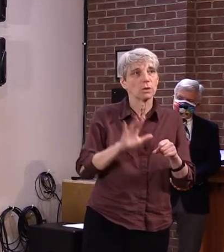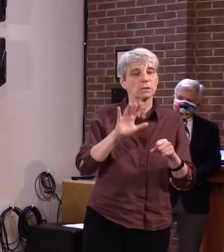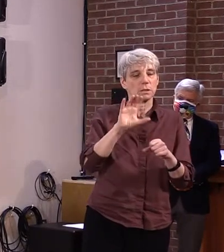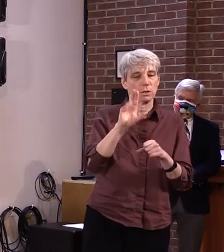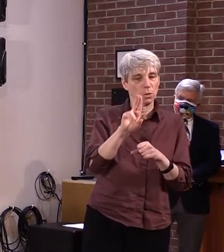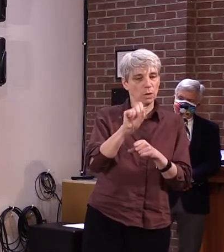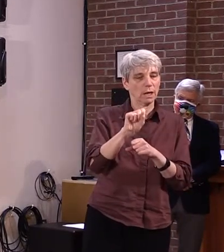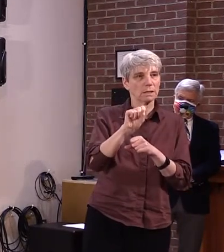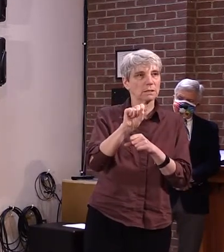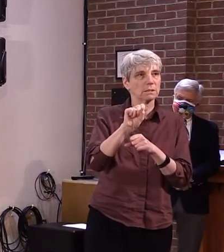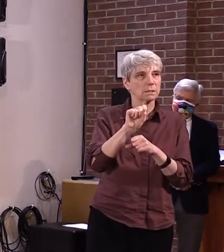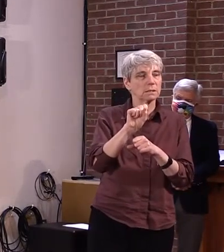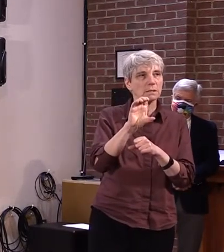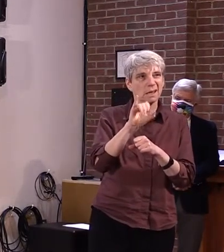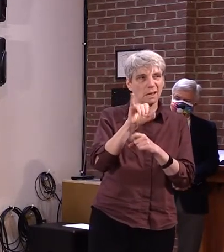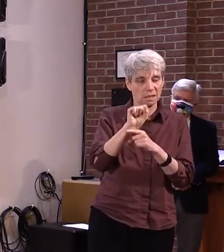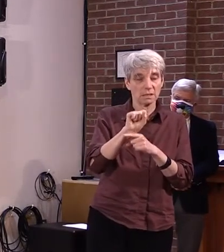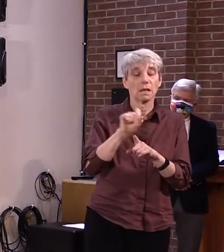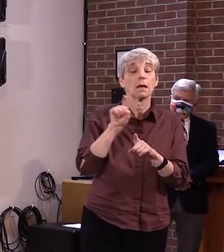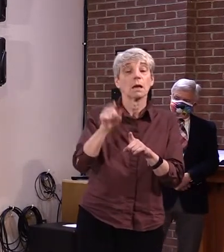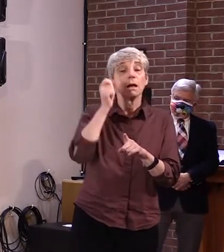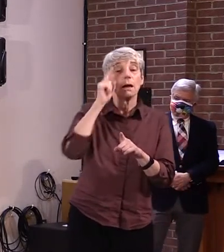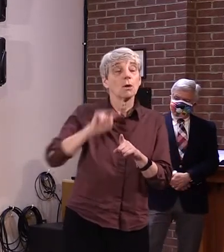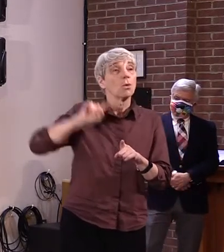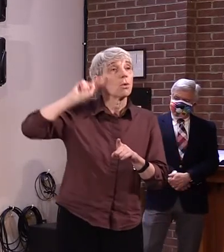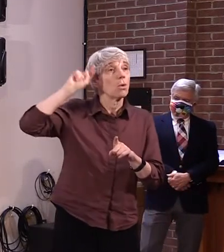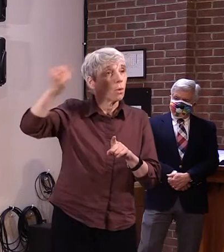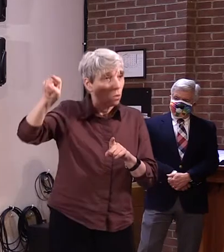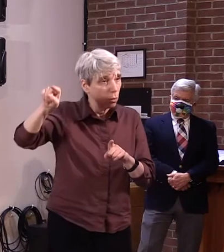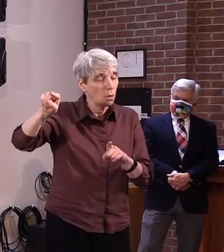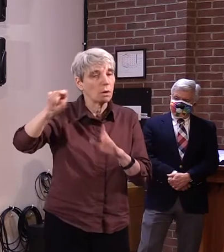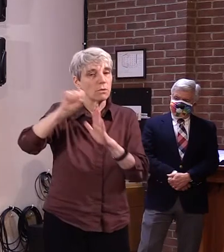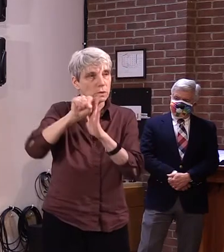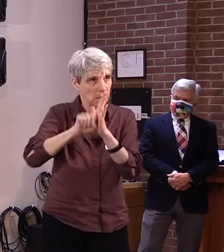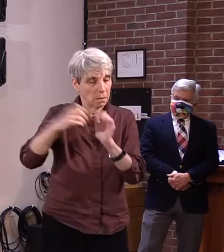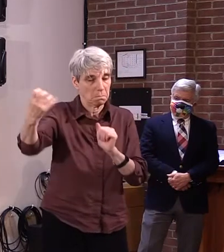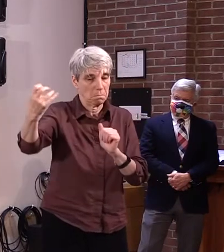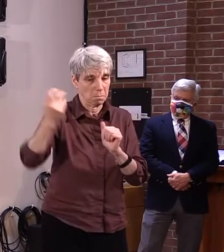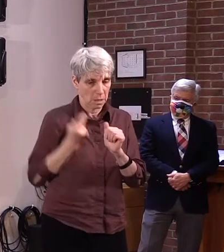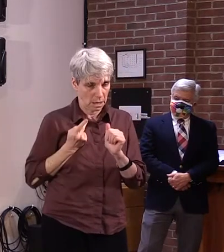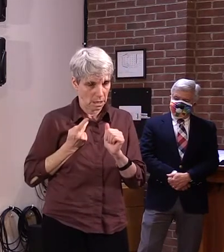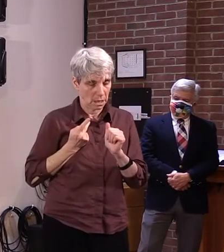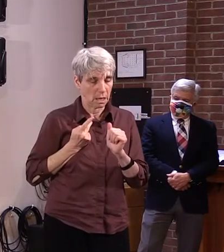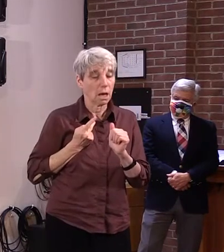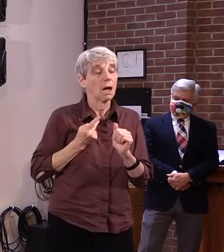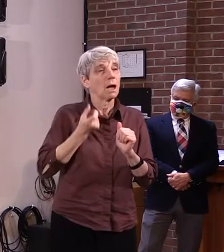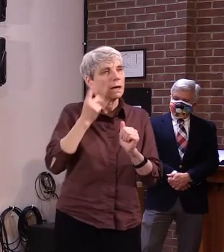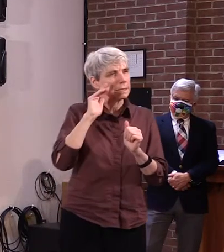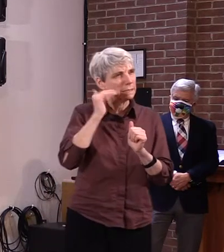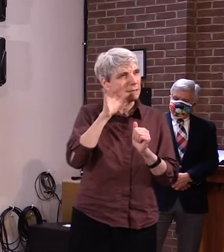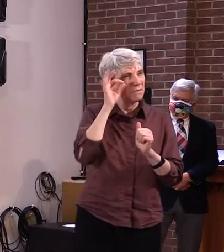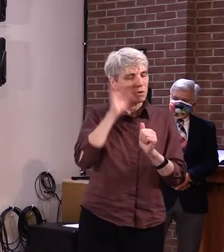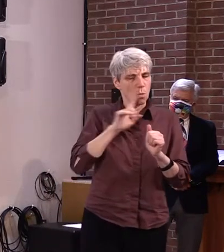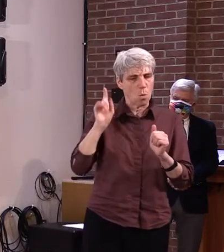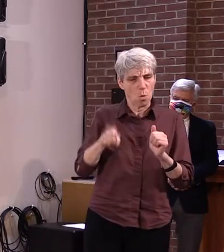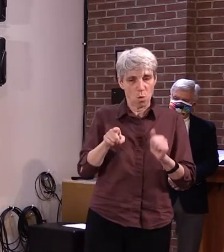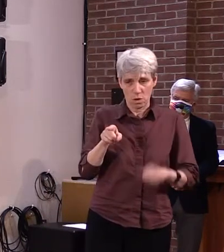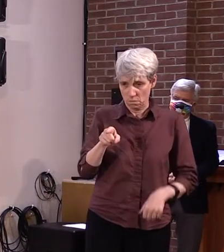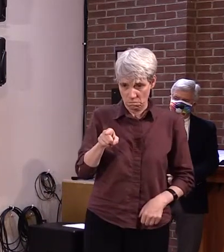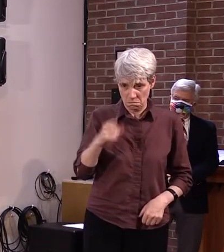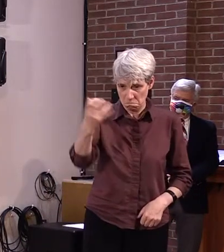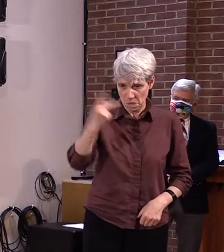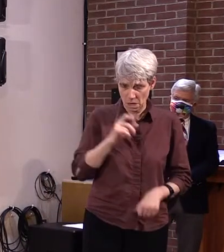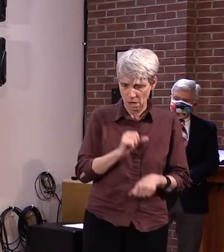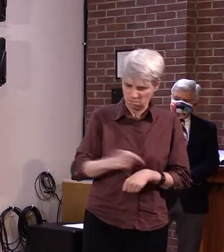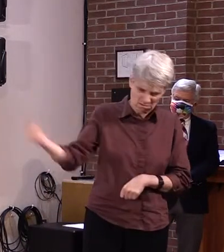to Vermont, they're told, you will return to work. The pandemic was not a reason to stay home for a